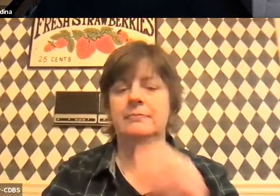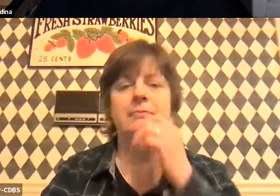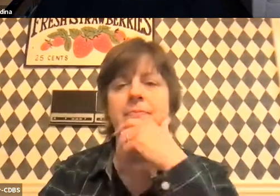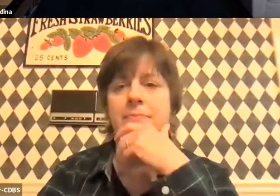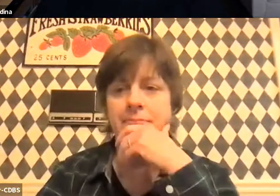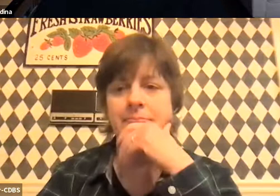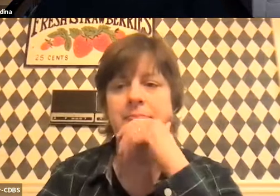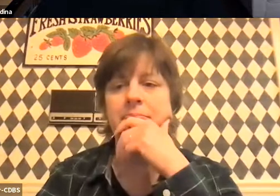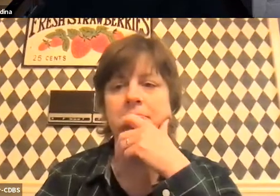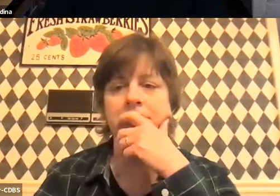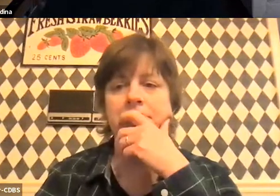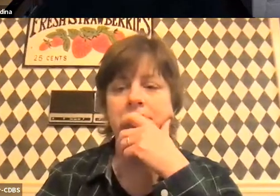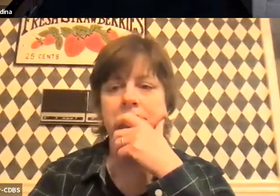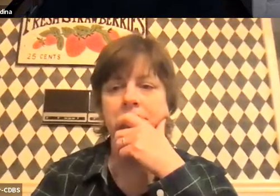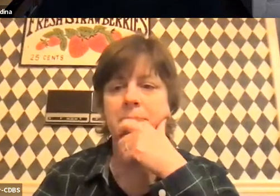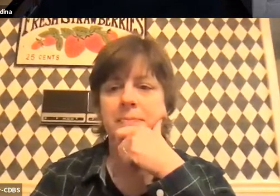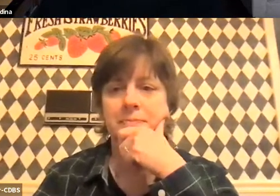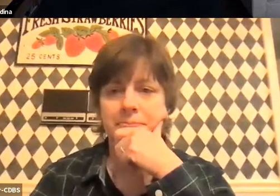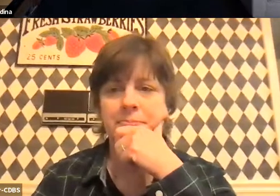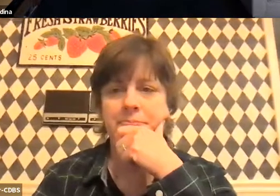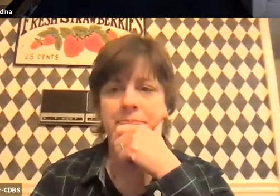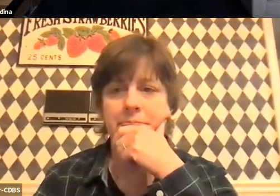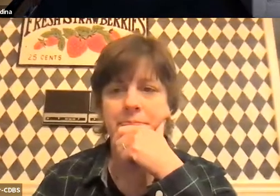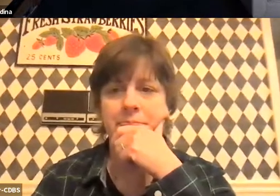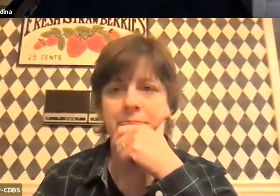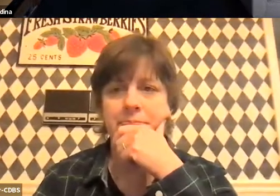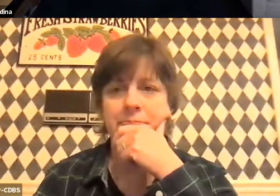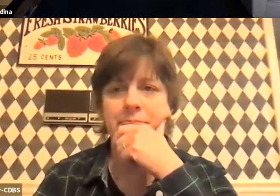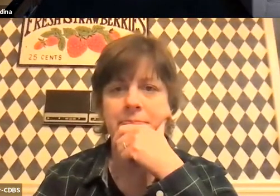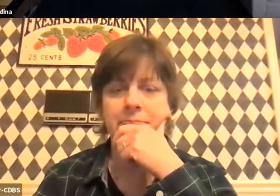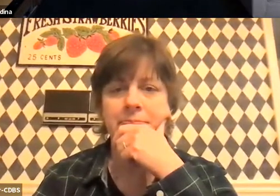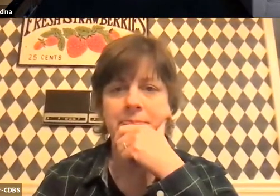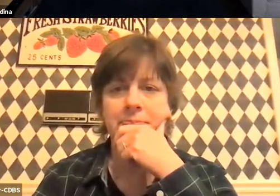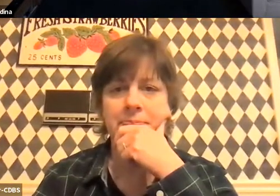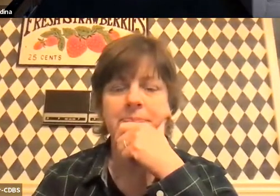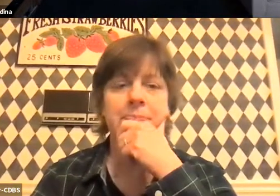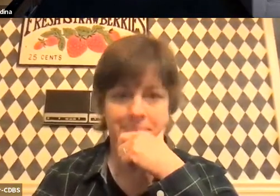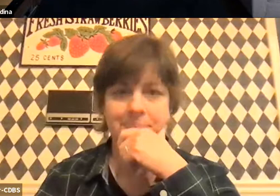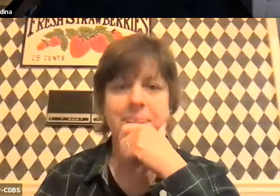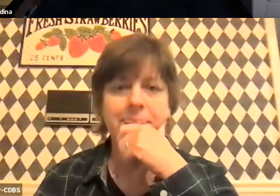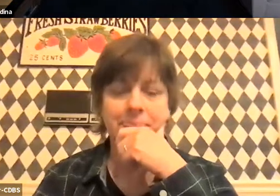I will definitely look up some resources and we can talk about that next month.